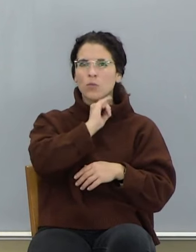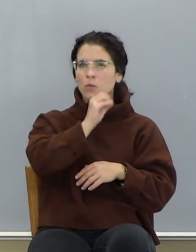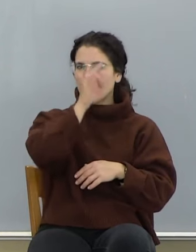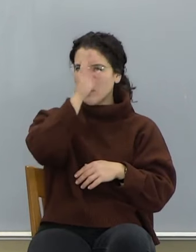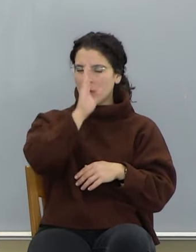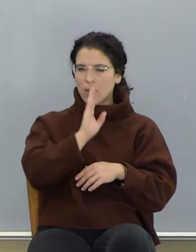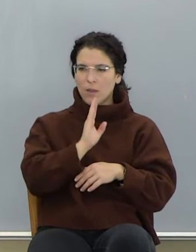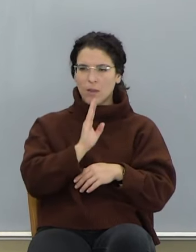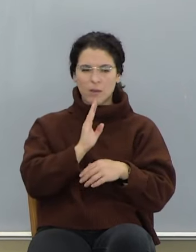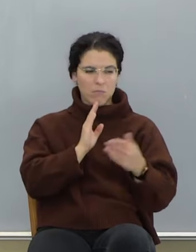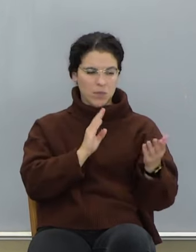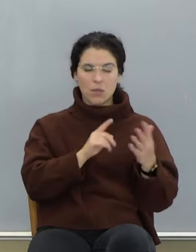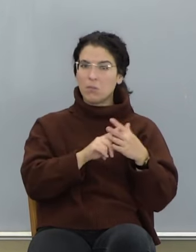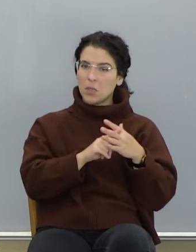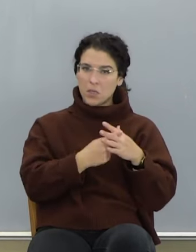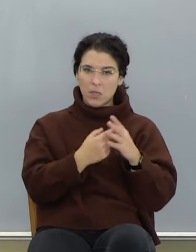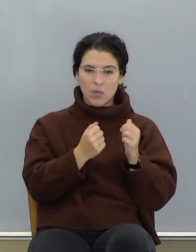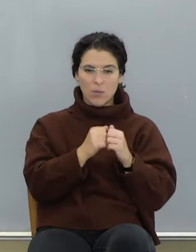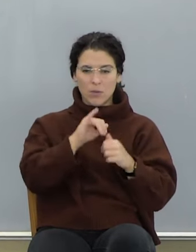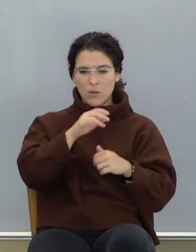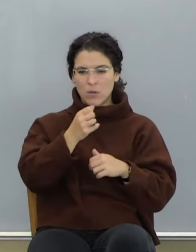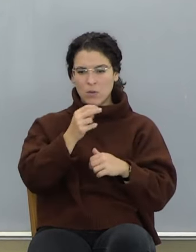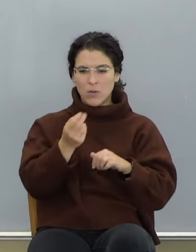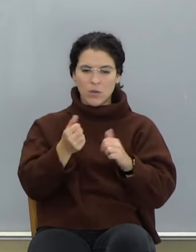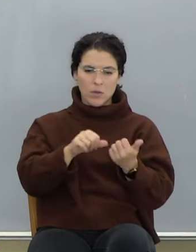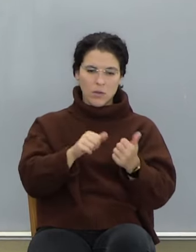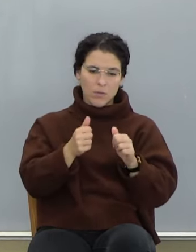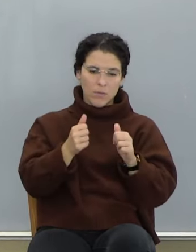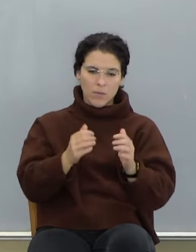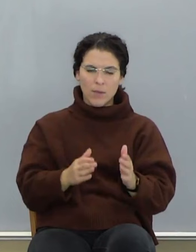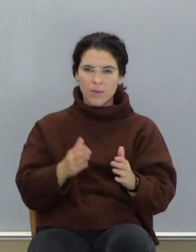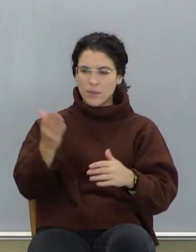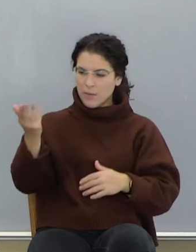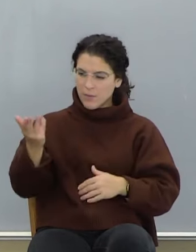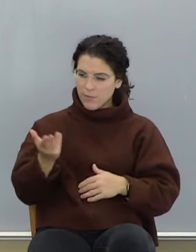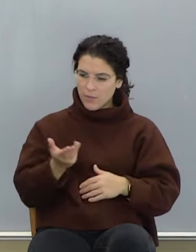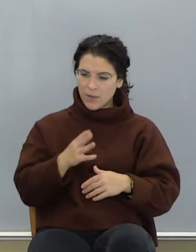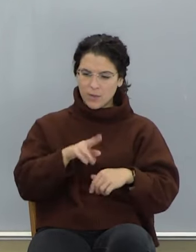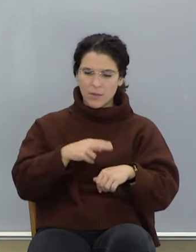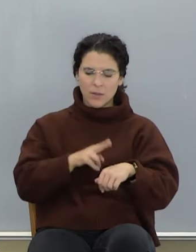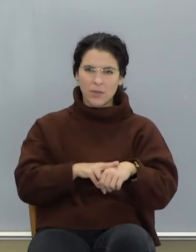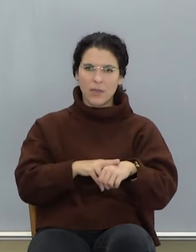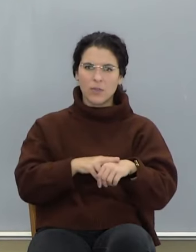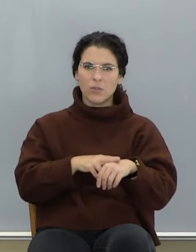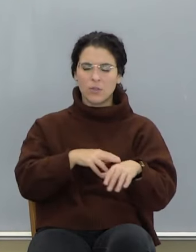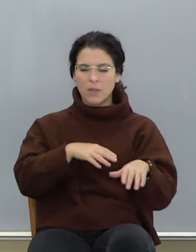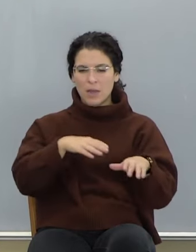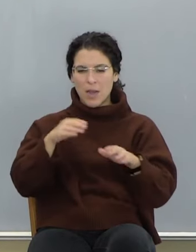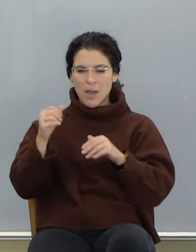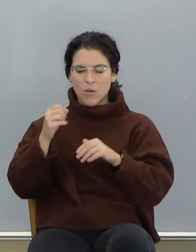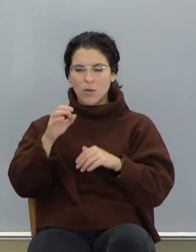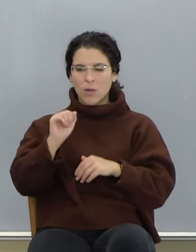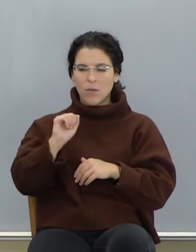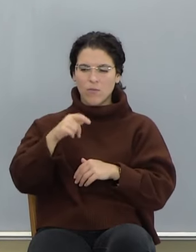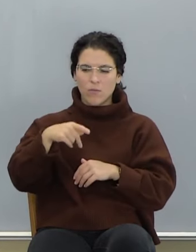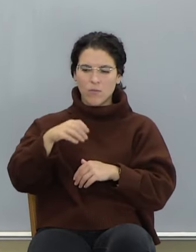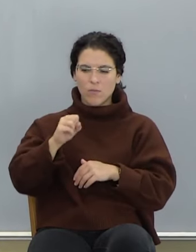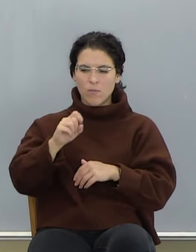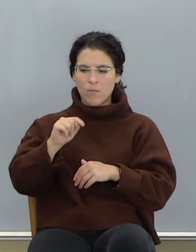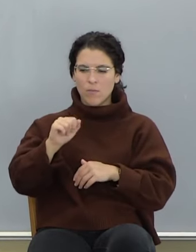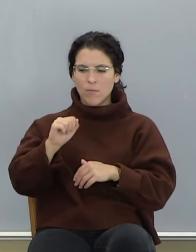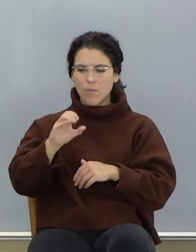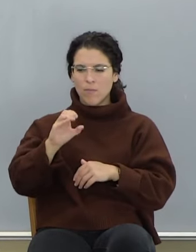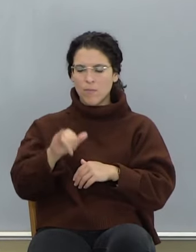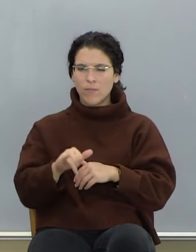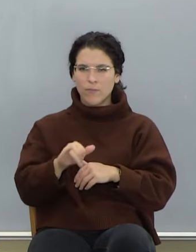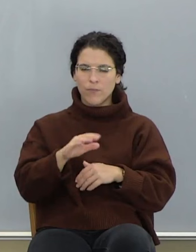he, beginning with John the Baptist, invites the nation to get out of apostasy and